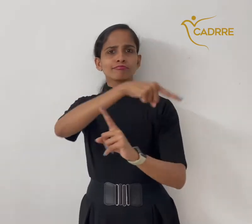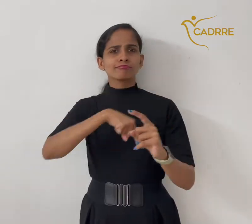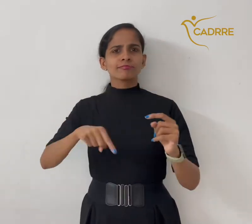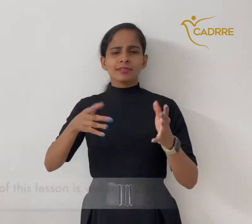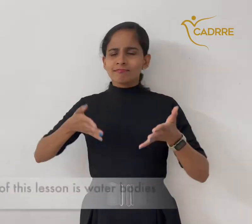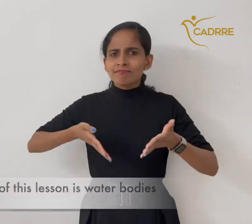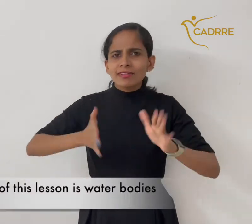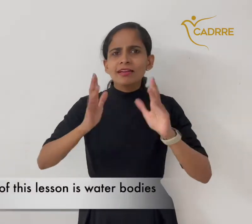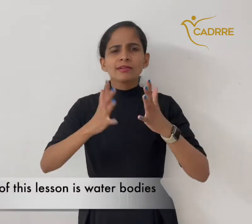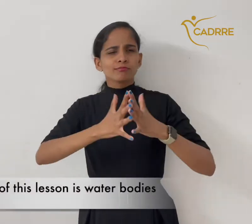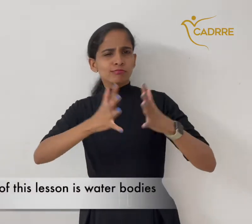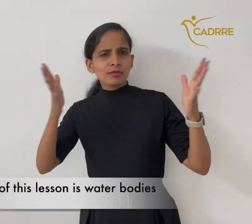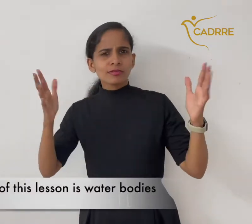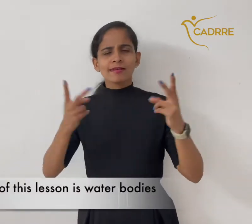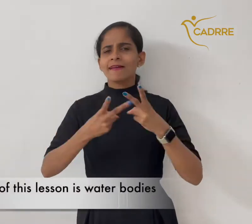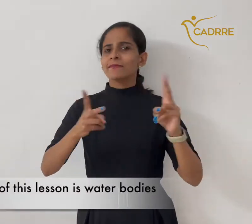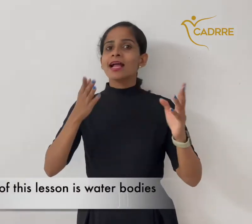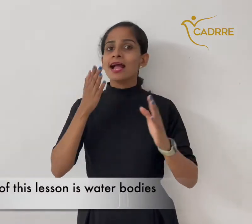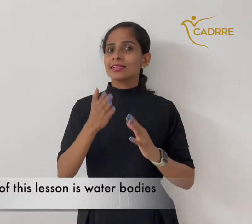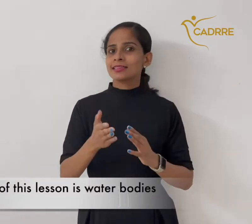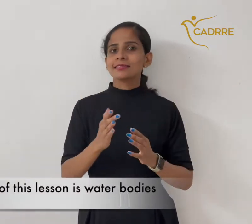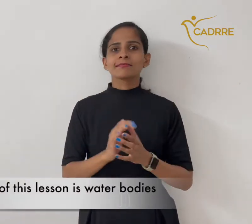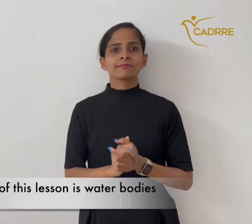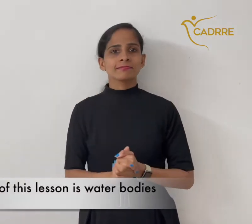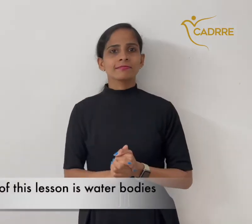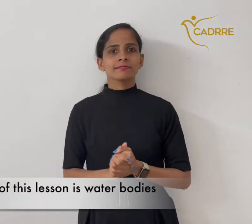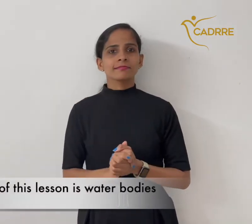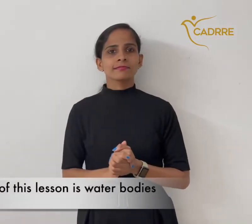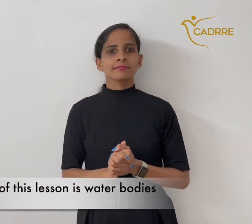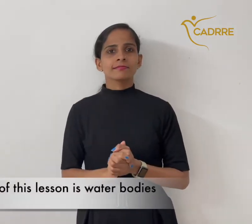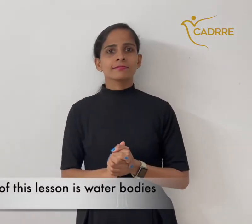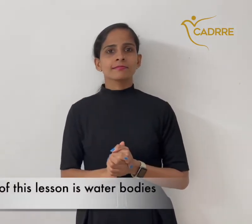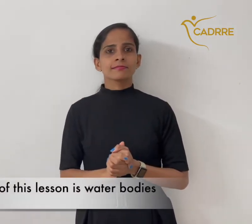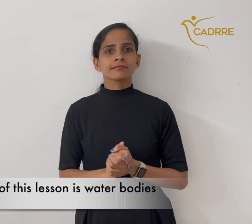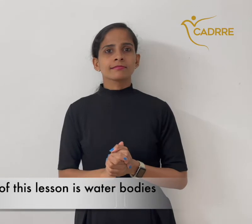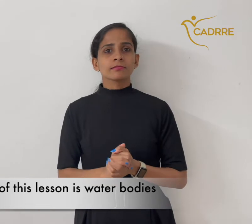The topic of this lesson is water bodies.